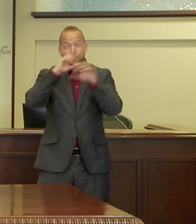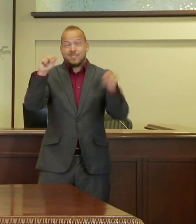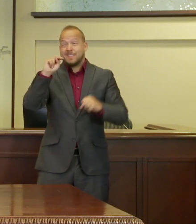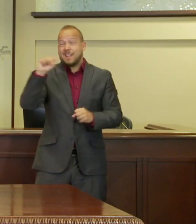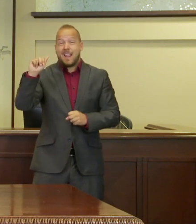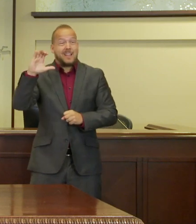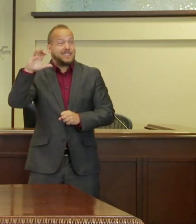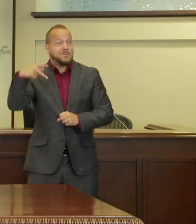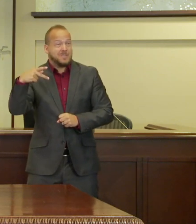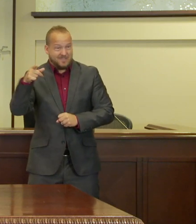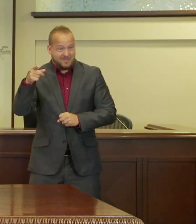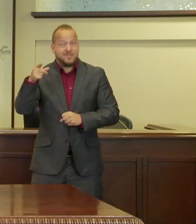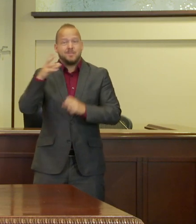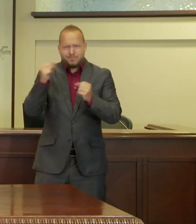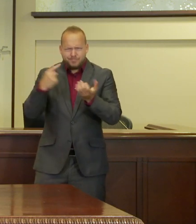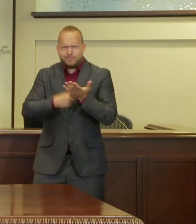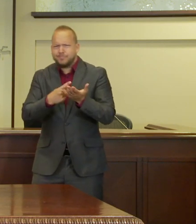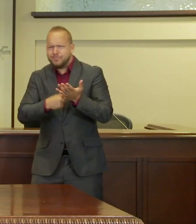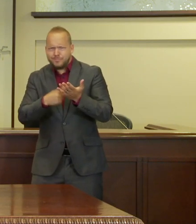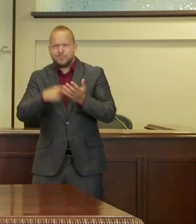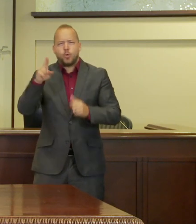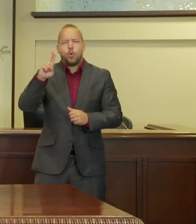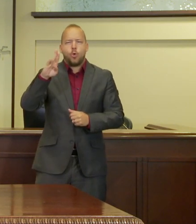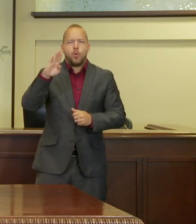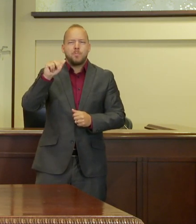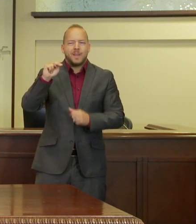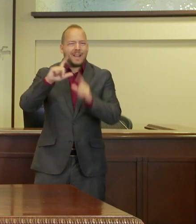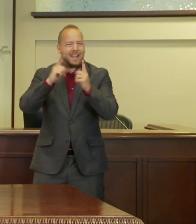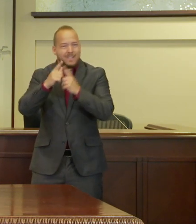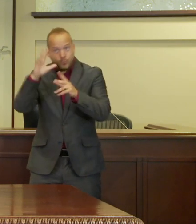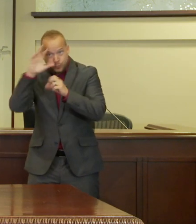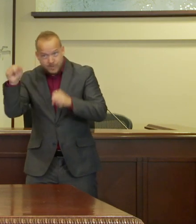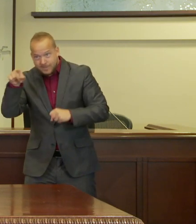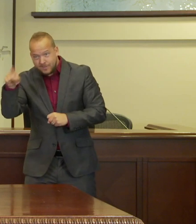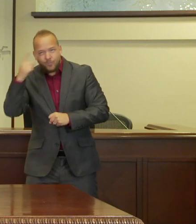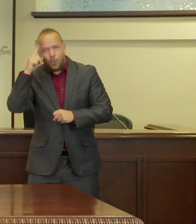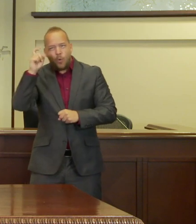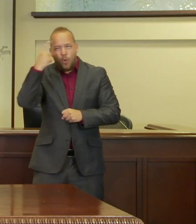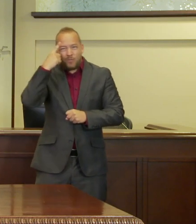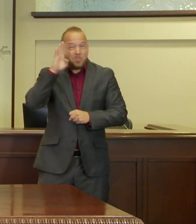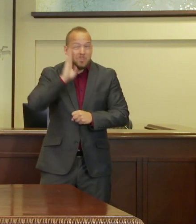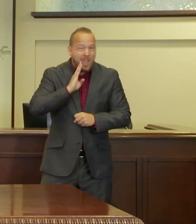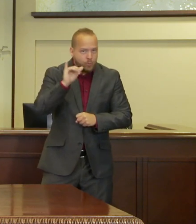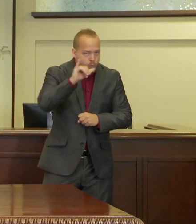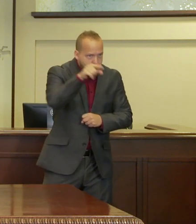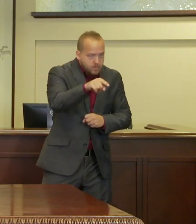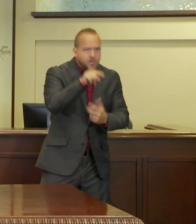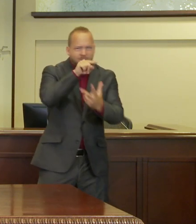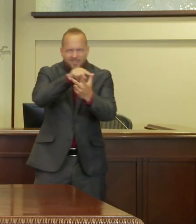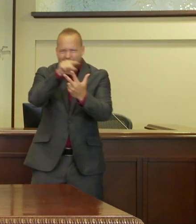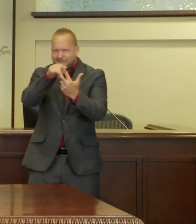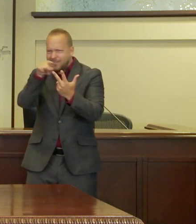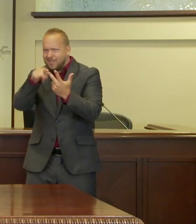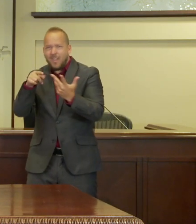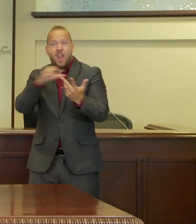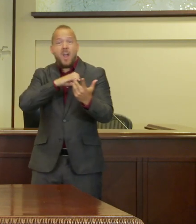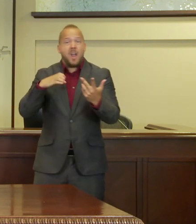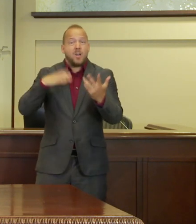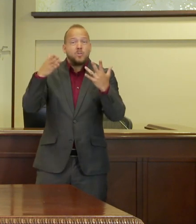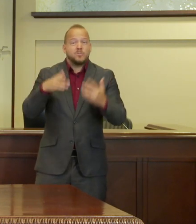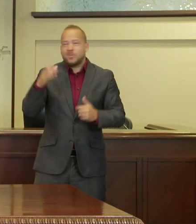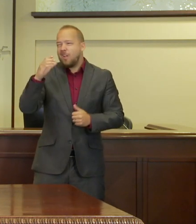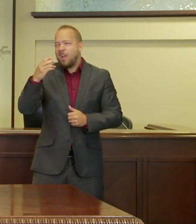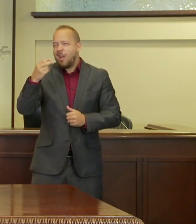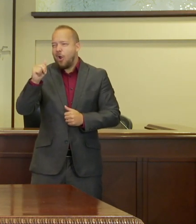the Urban League, Governor Brown was president. My colleague, Commissioner Hardesty, was present. And it